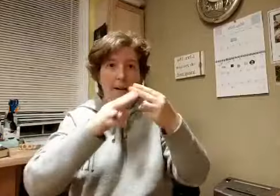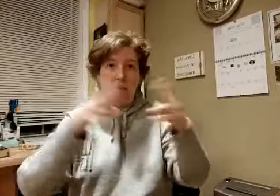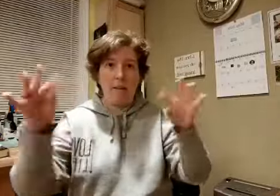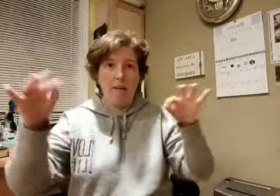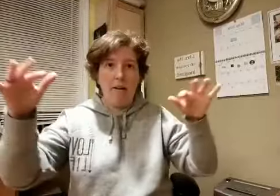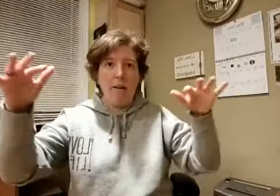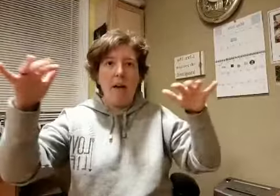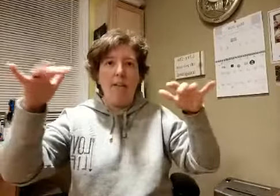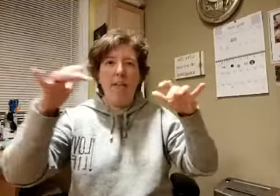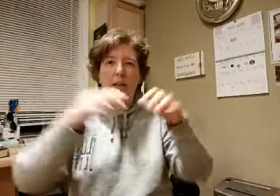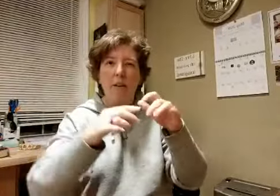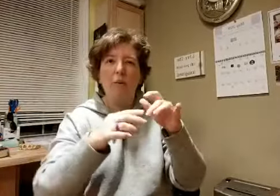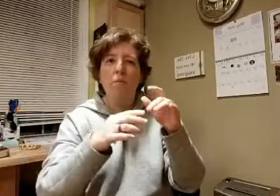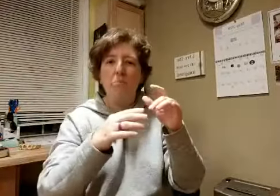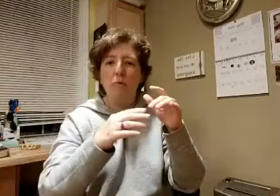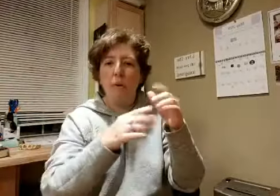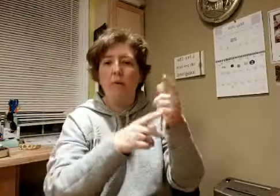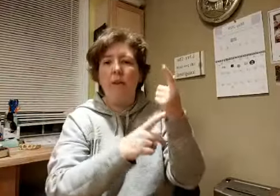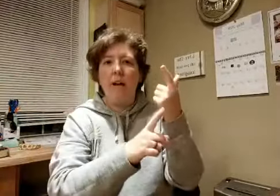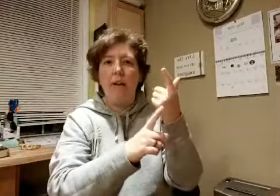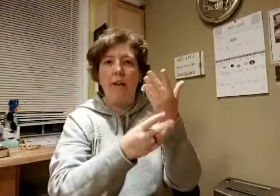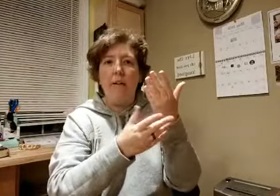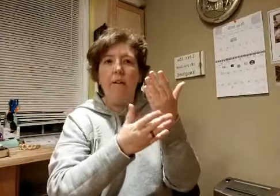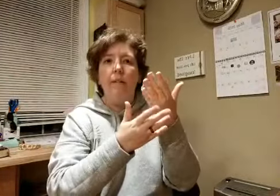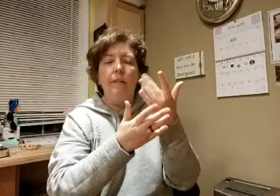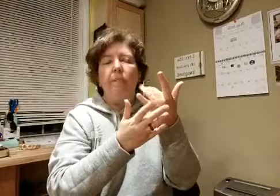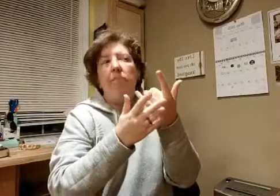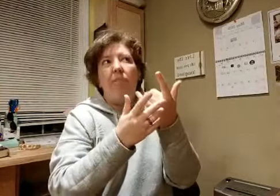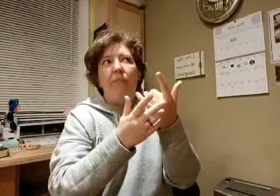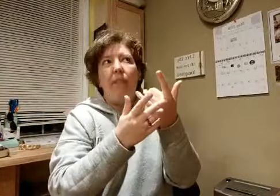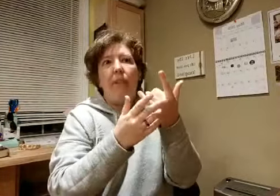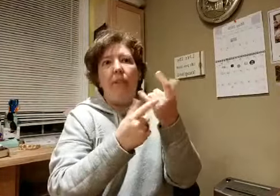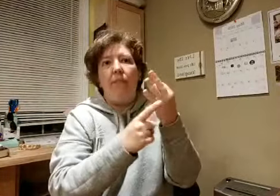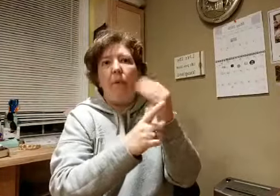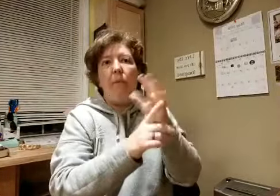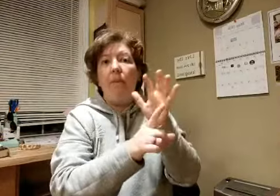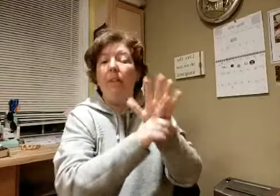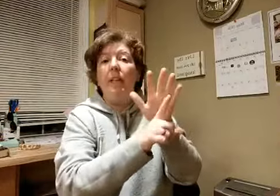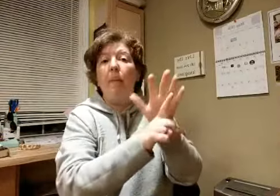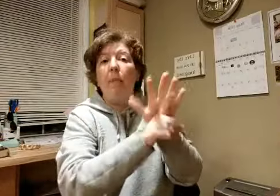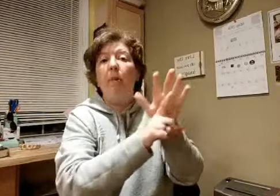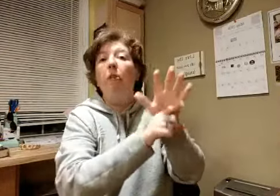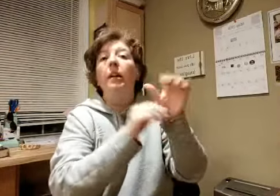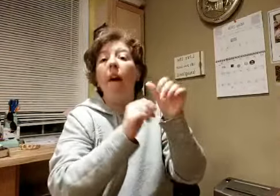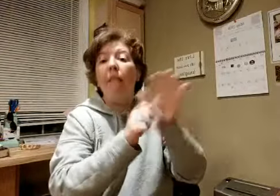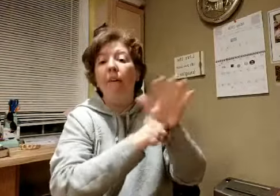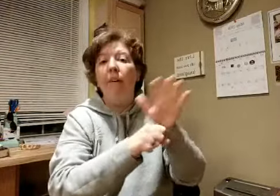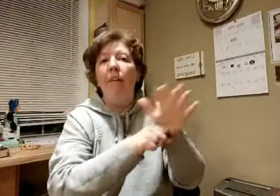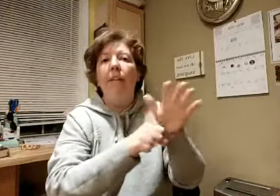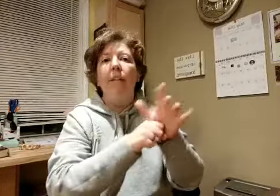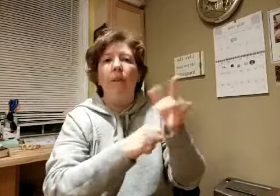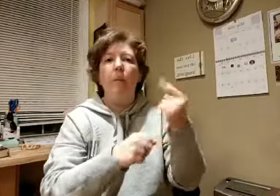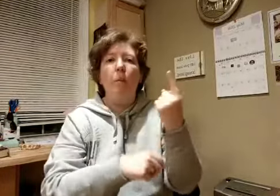names, and then it'll dwindle down, and if they stay popular enough, there'll be